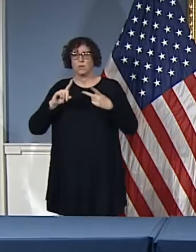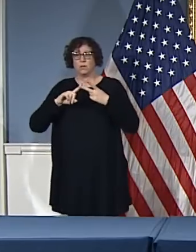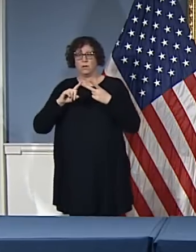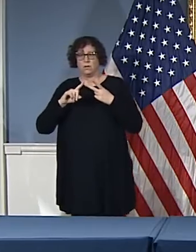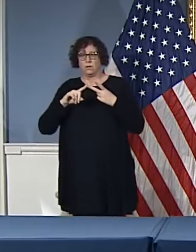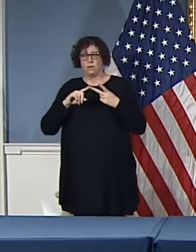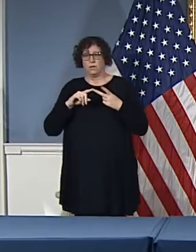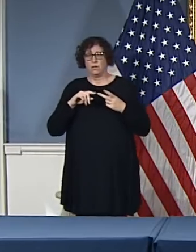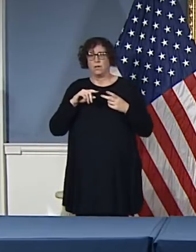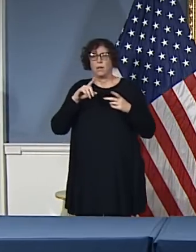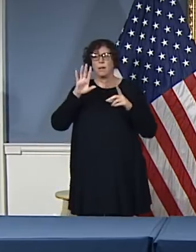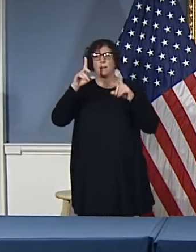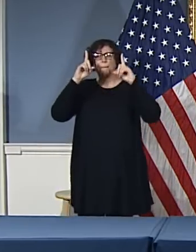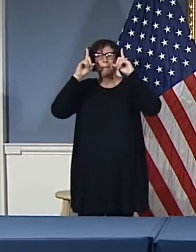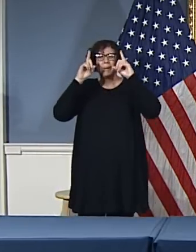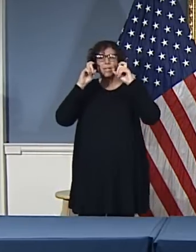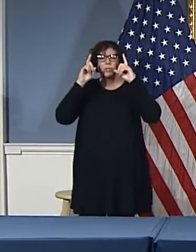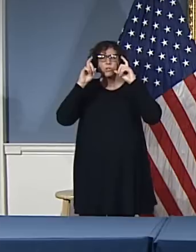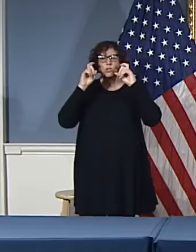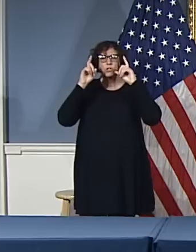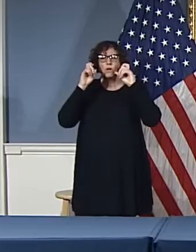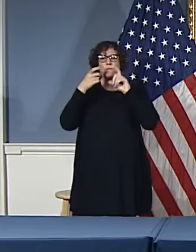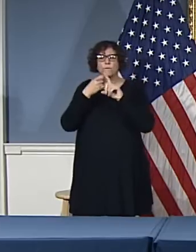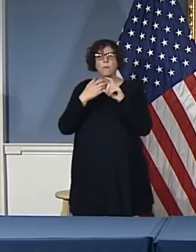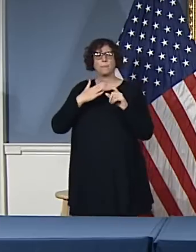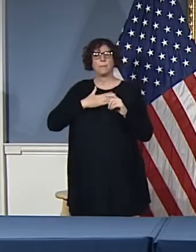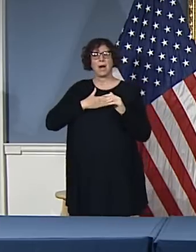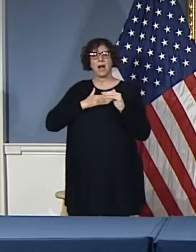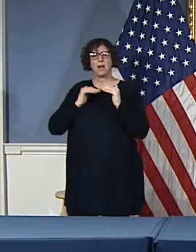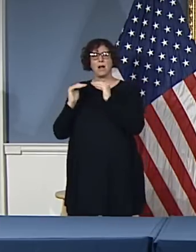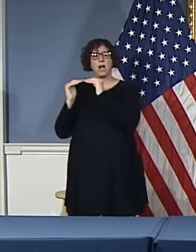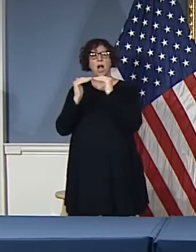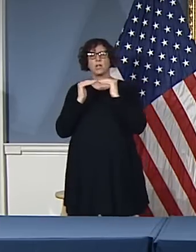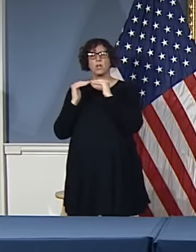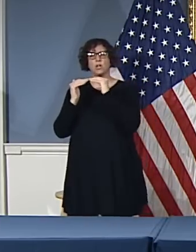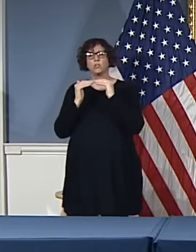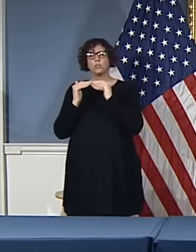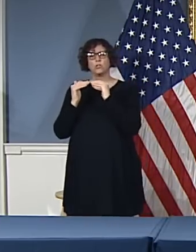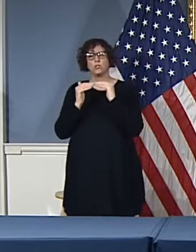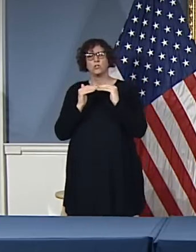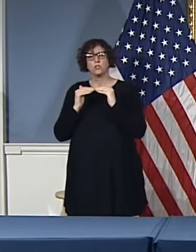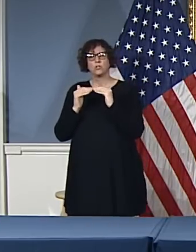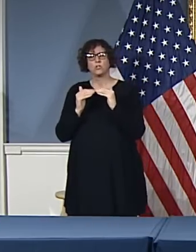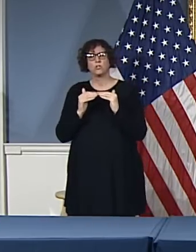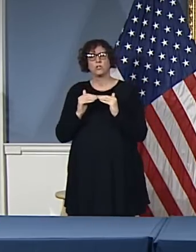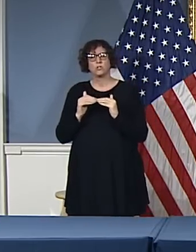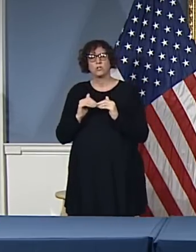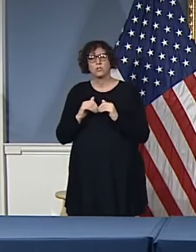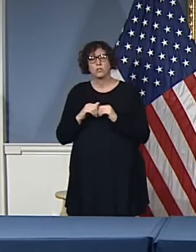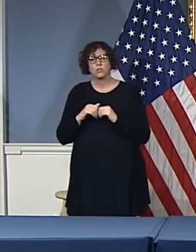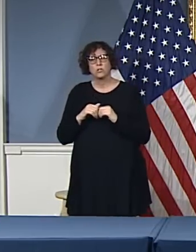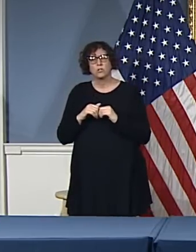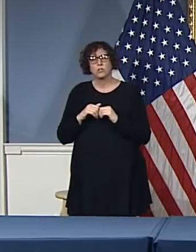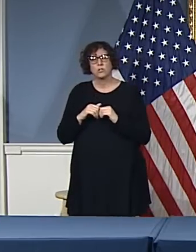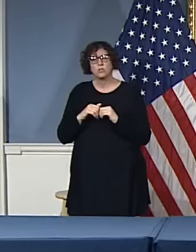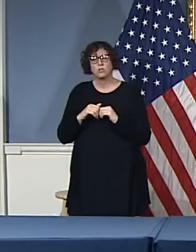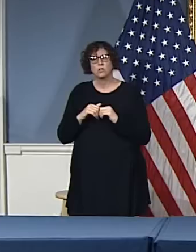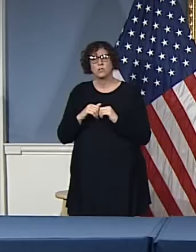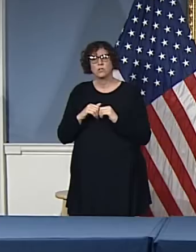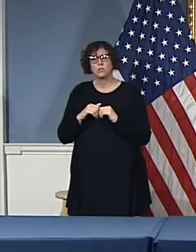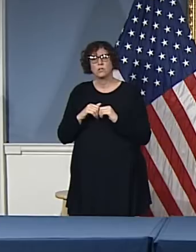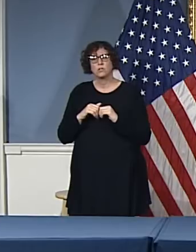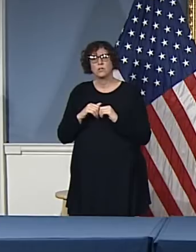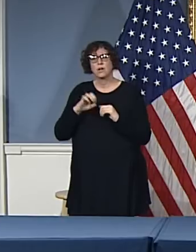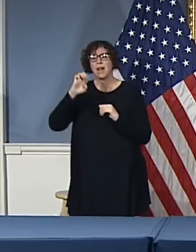David Goodman, our colleague, I guess I should say, outside of Elmhurst Hospital of people waiting to get tested at the